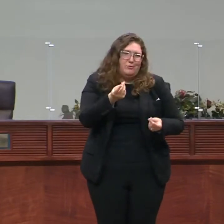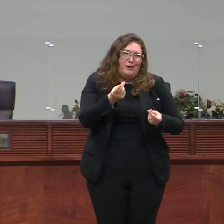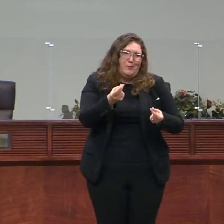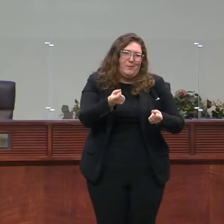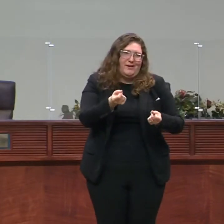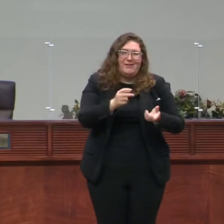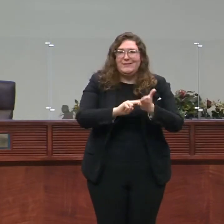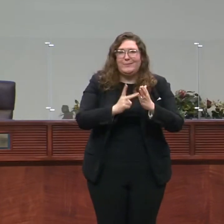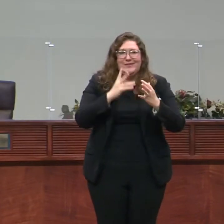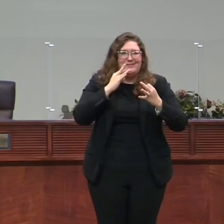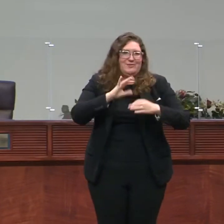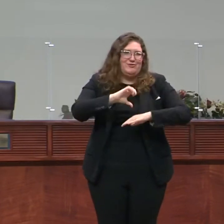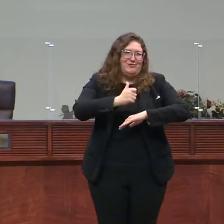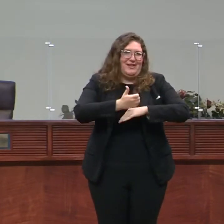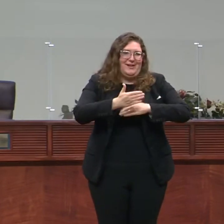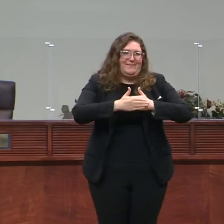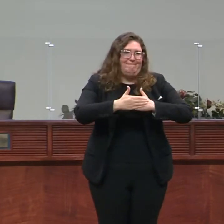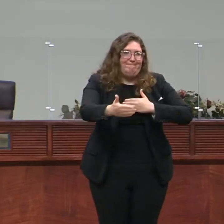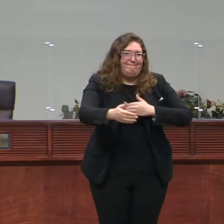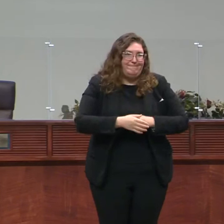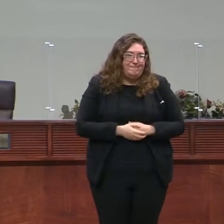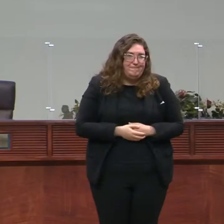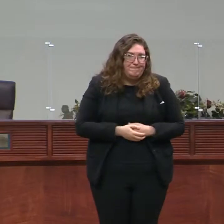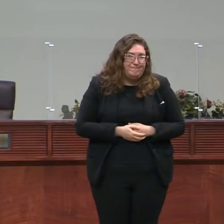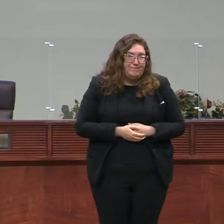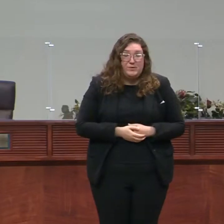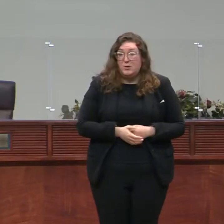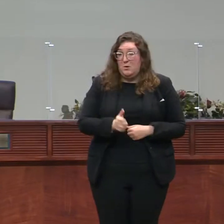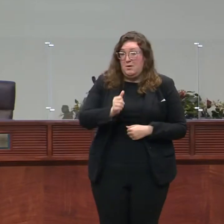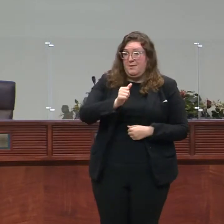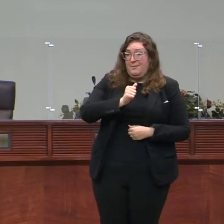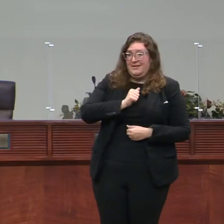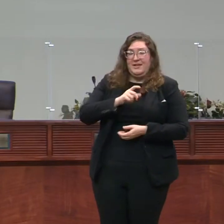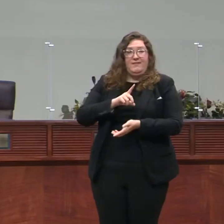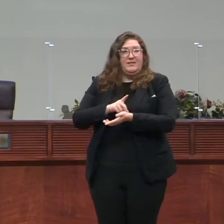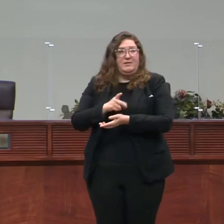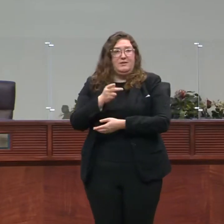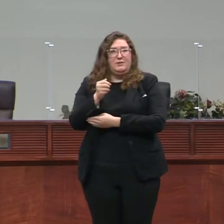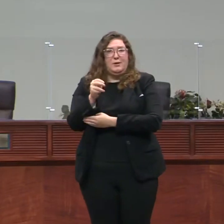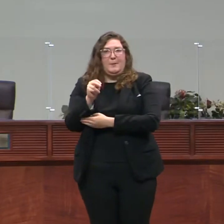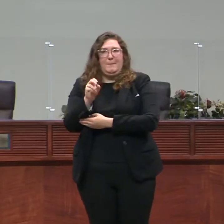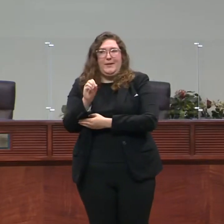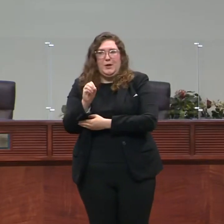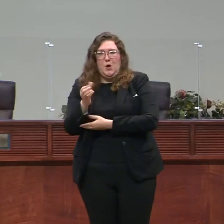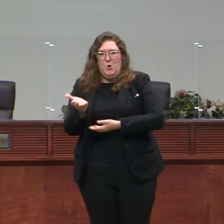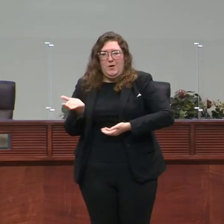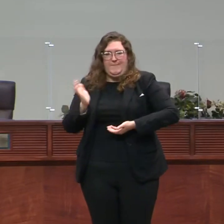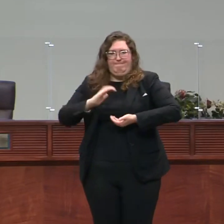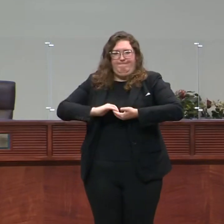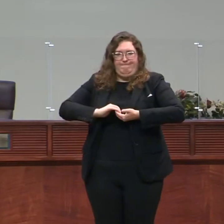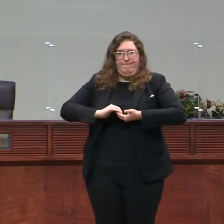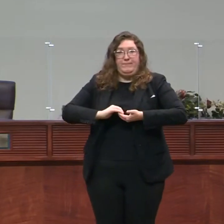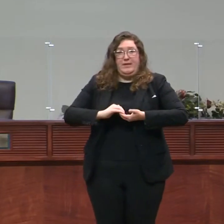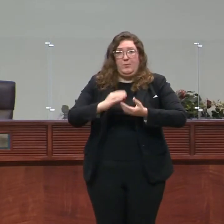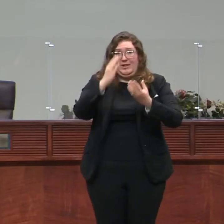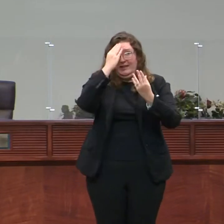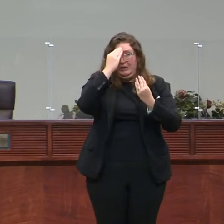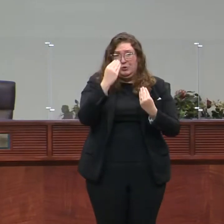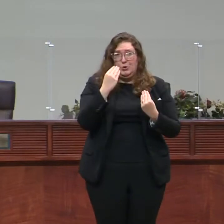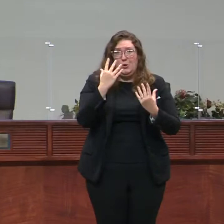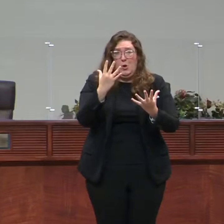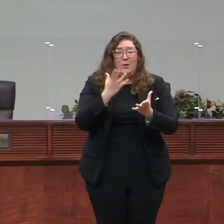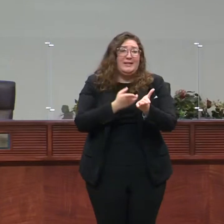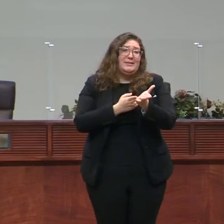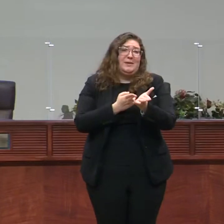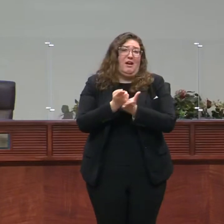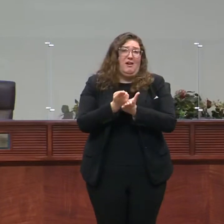So I joined Dr. Pino, and our job here is not to sugarcoat what is going on, but